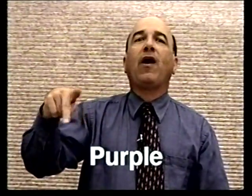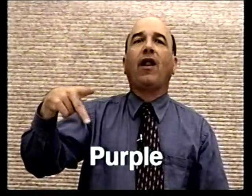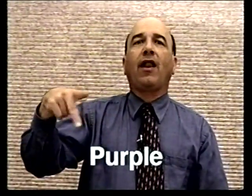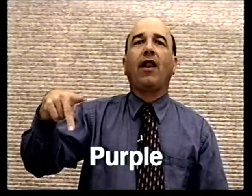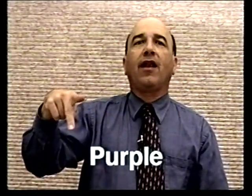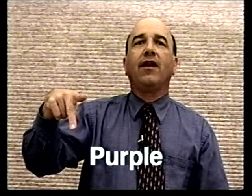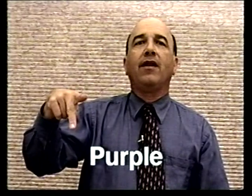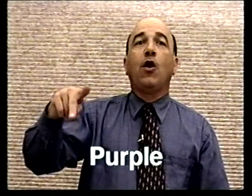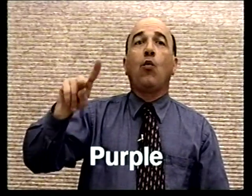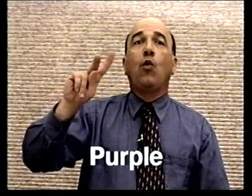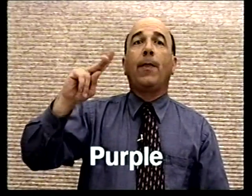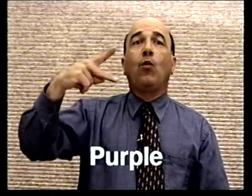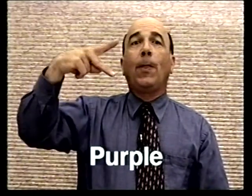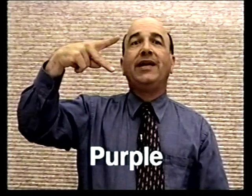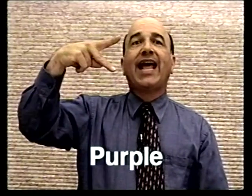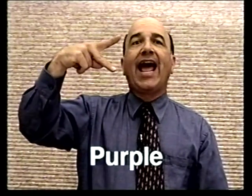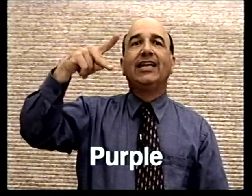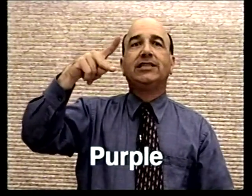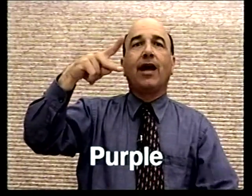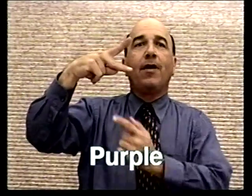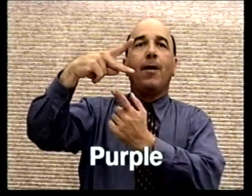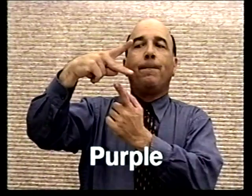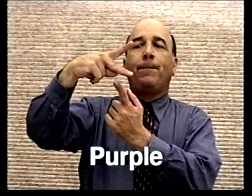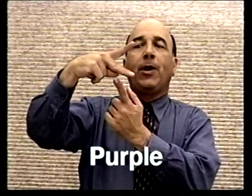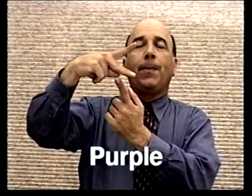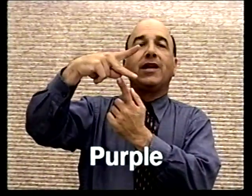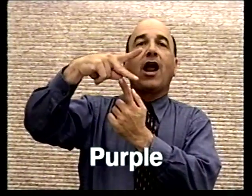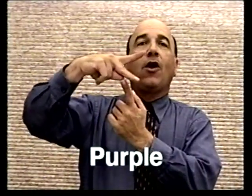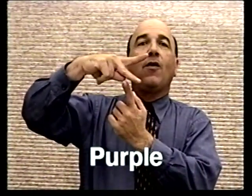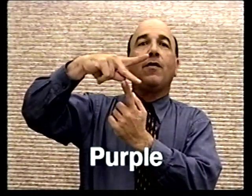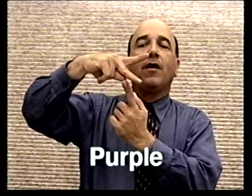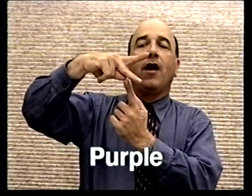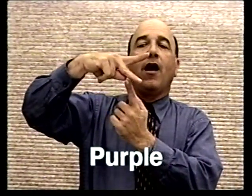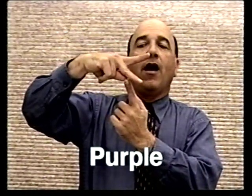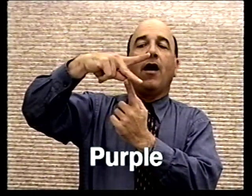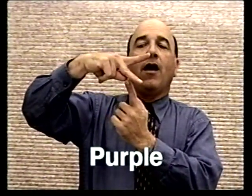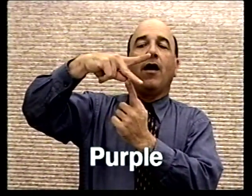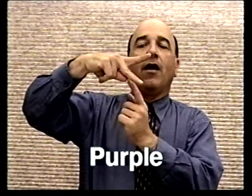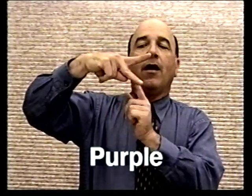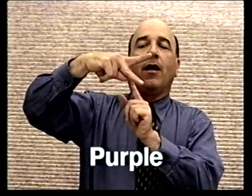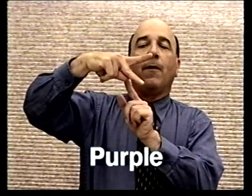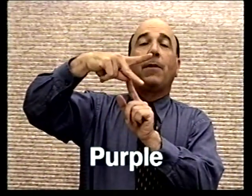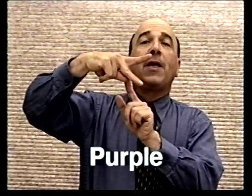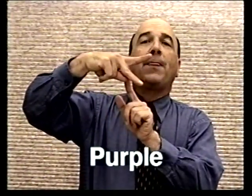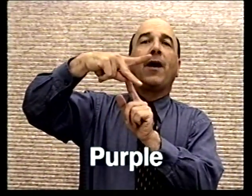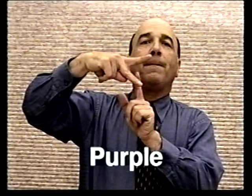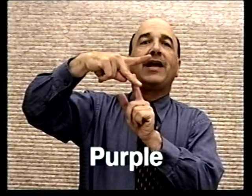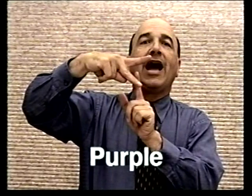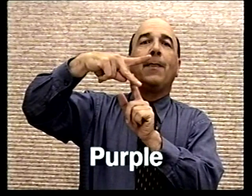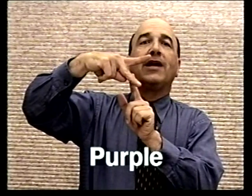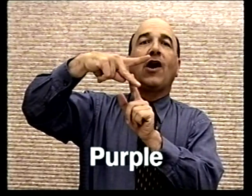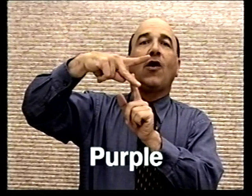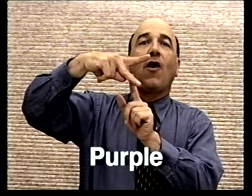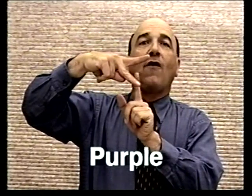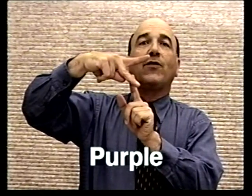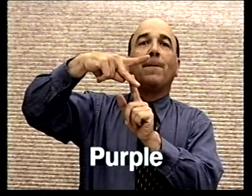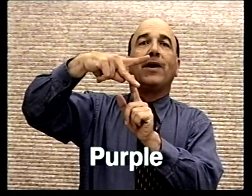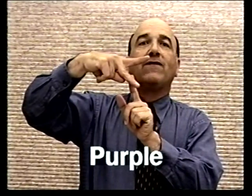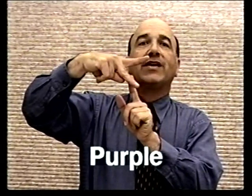Purple, with its hand shape, put the knuckle, put your thumb behind the knuckle of your middle